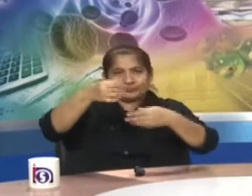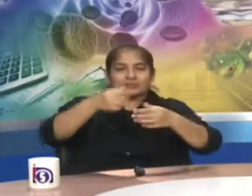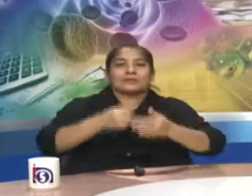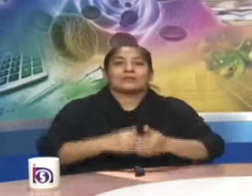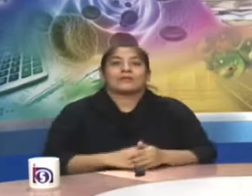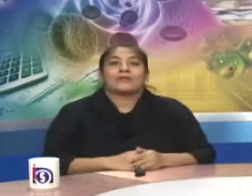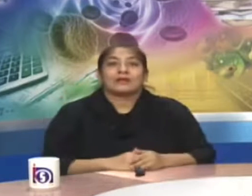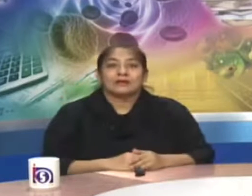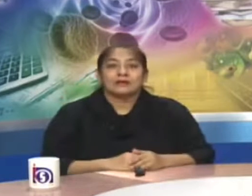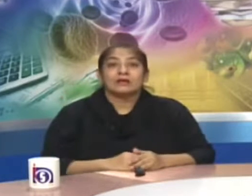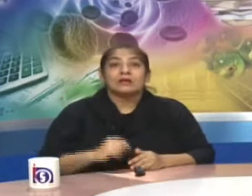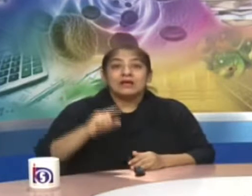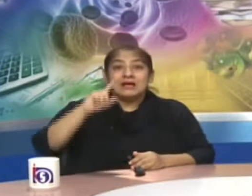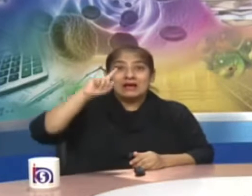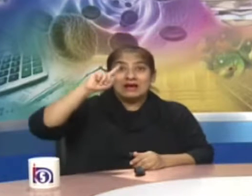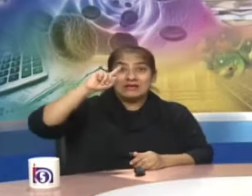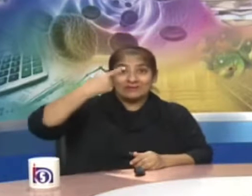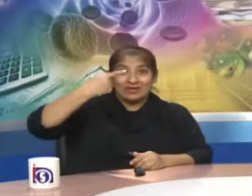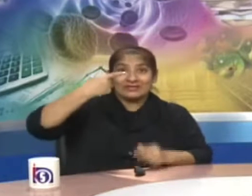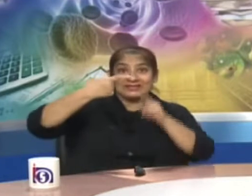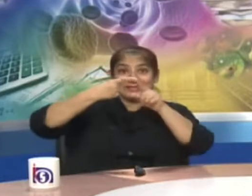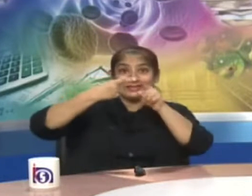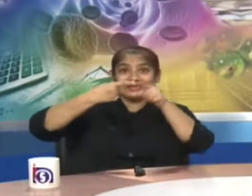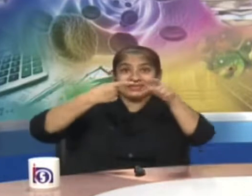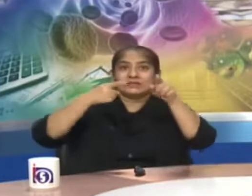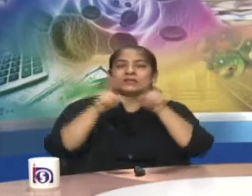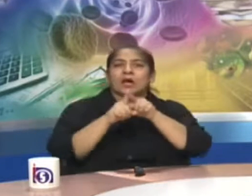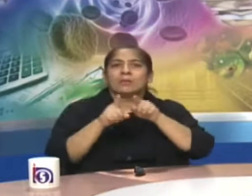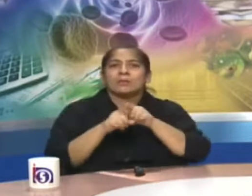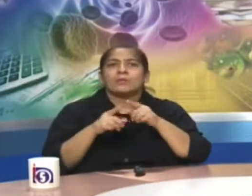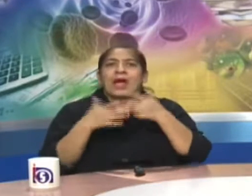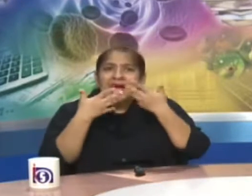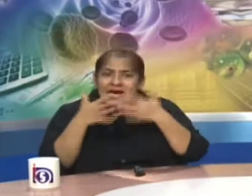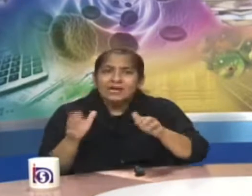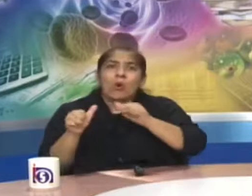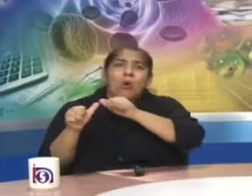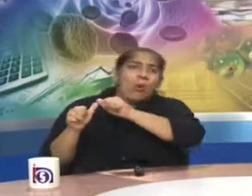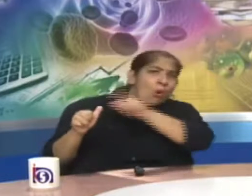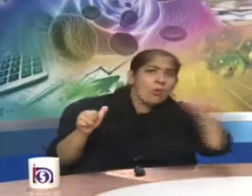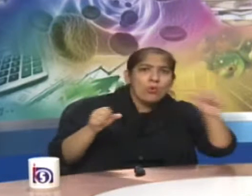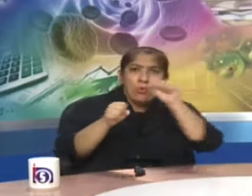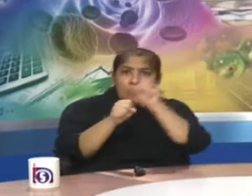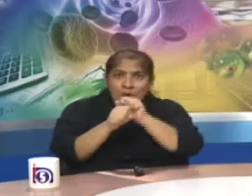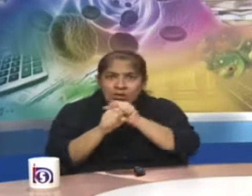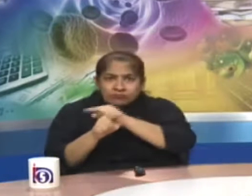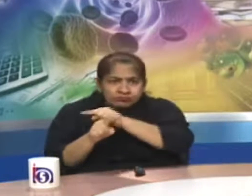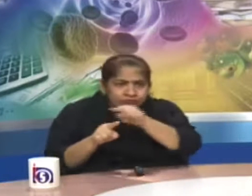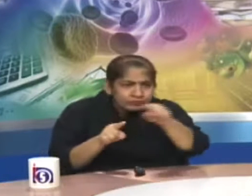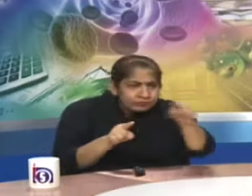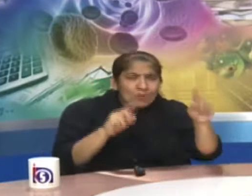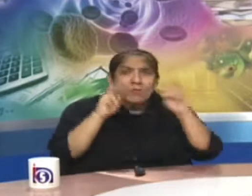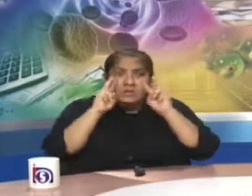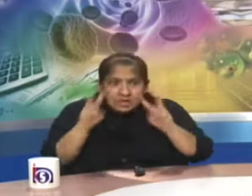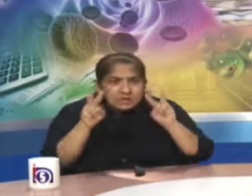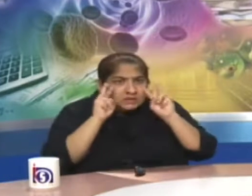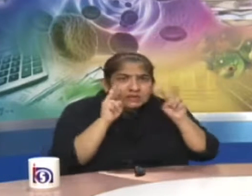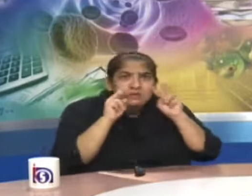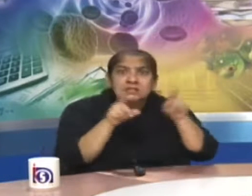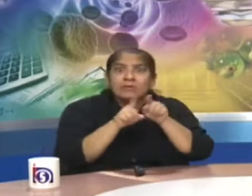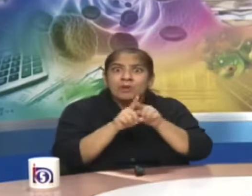That I will be explaining. The first objective is to provide transparent